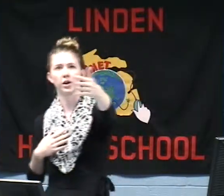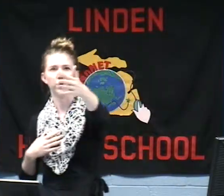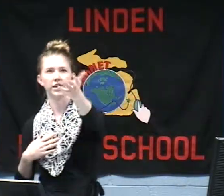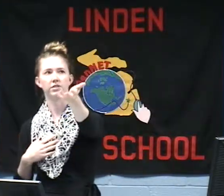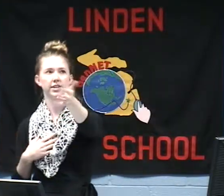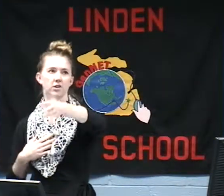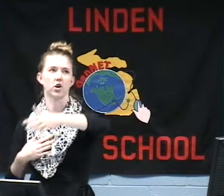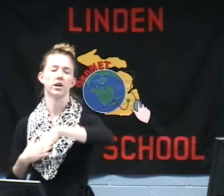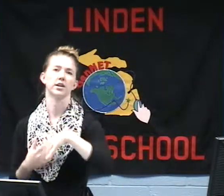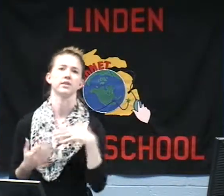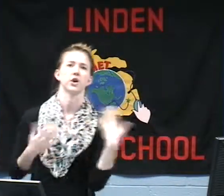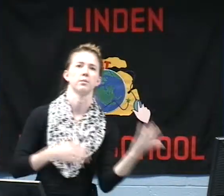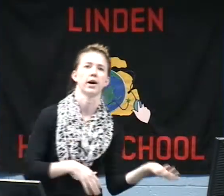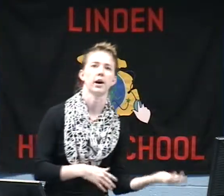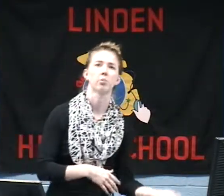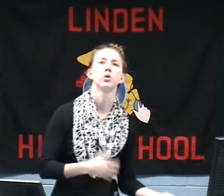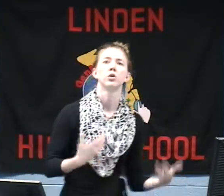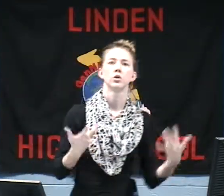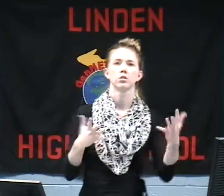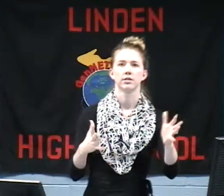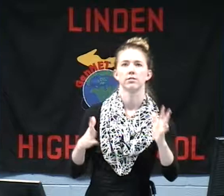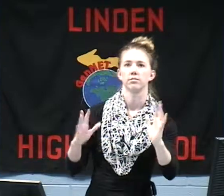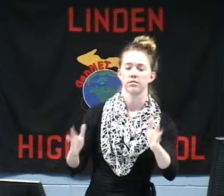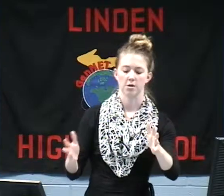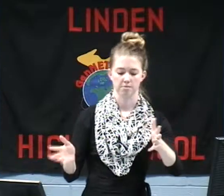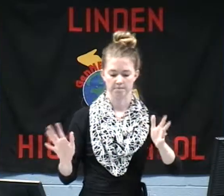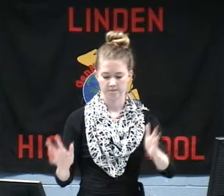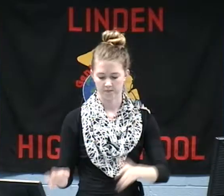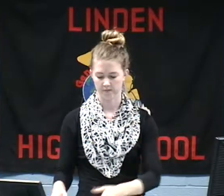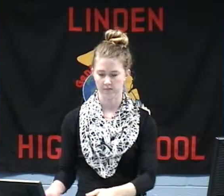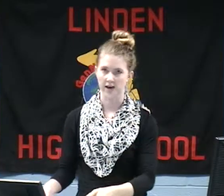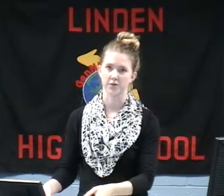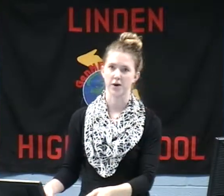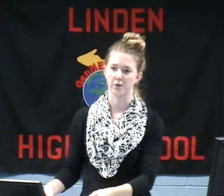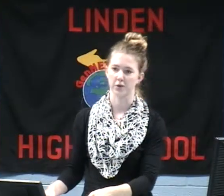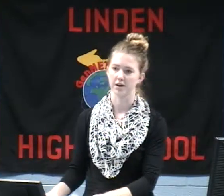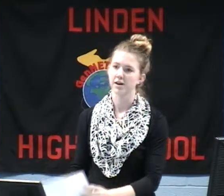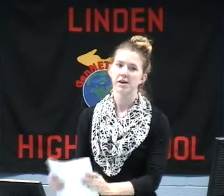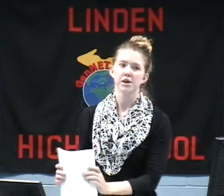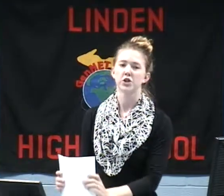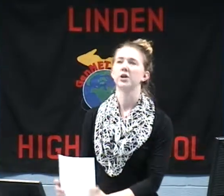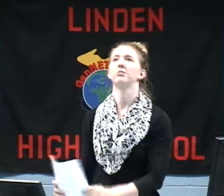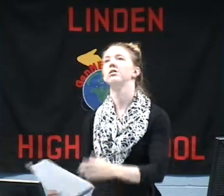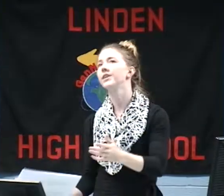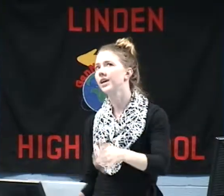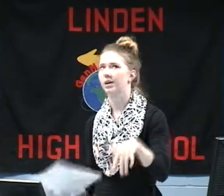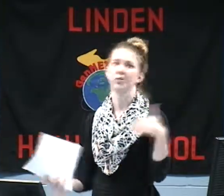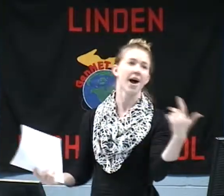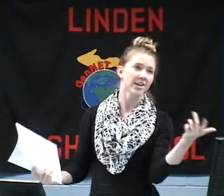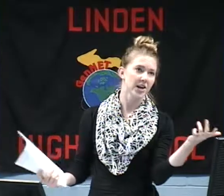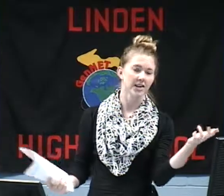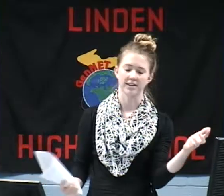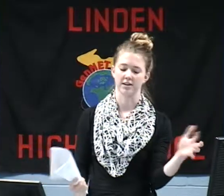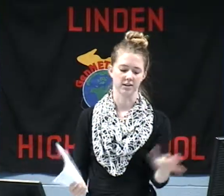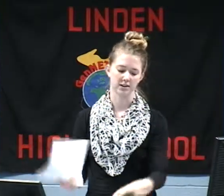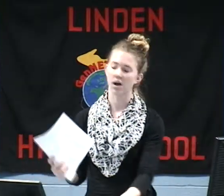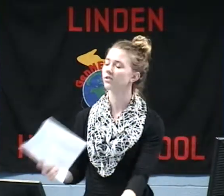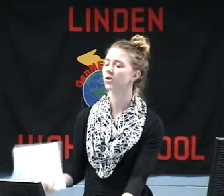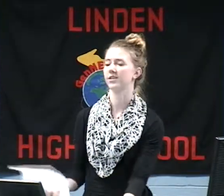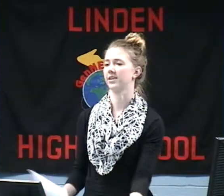when Davidson is gone and then starting back up. So that's why we're doing a movie and a project and all sorts of things